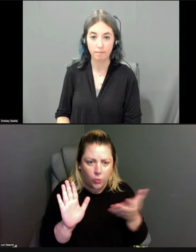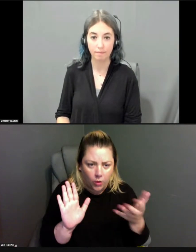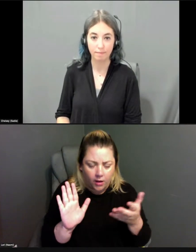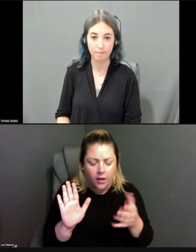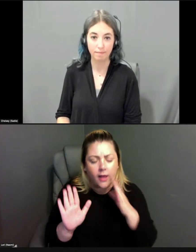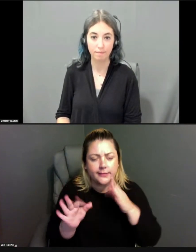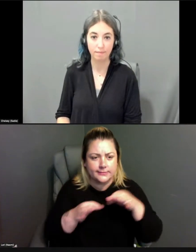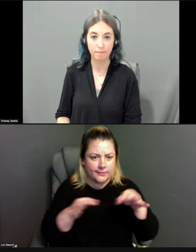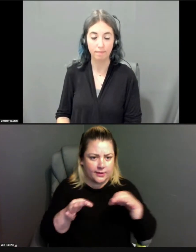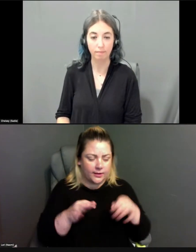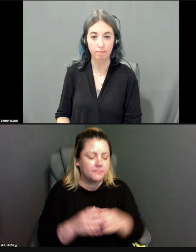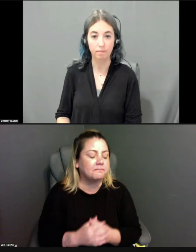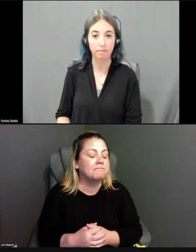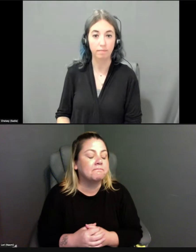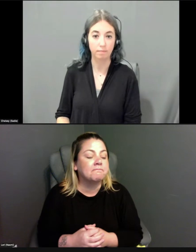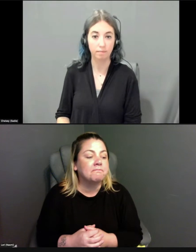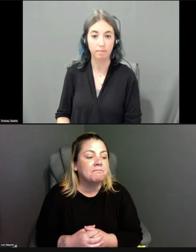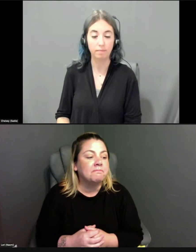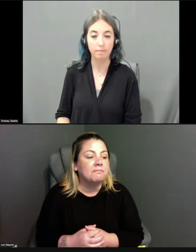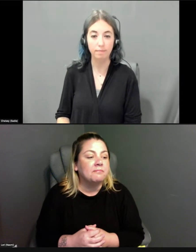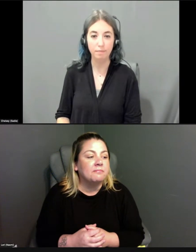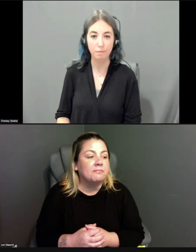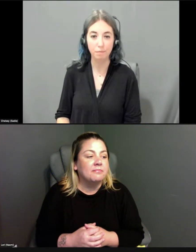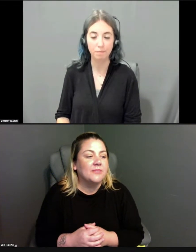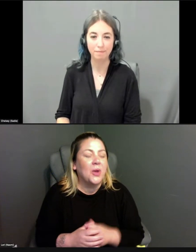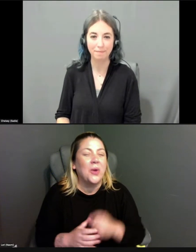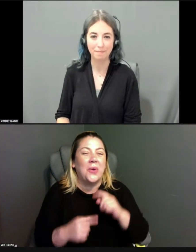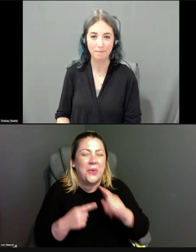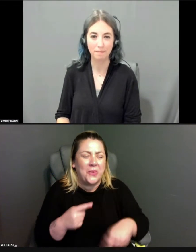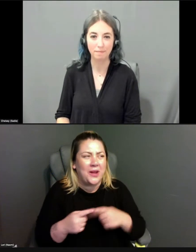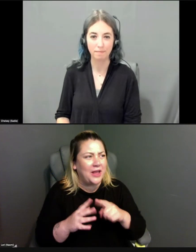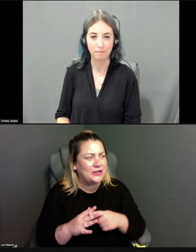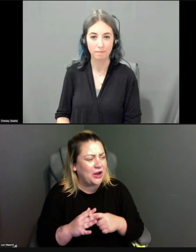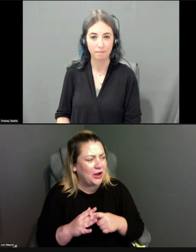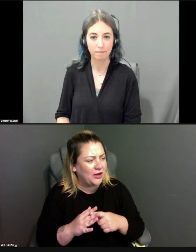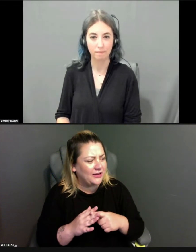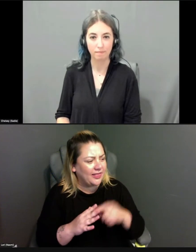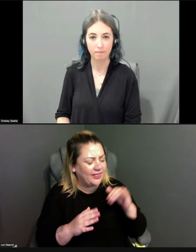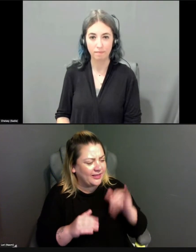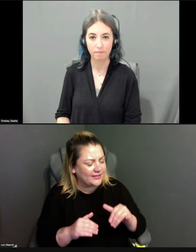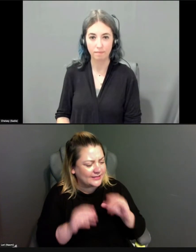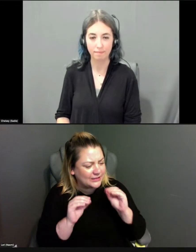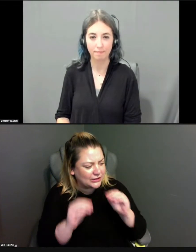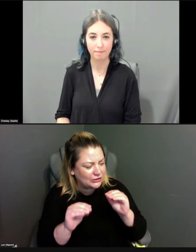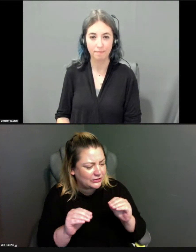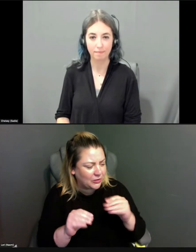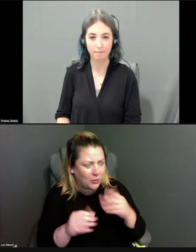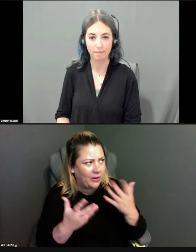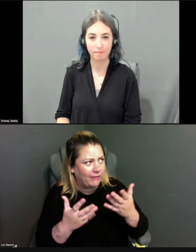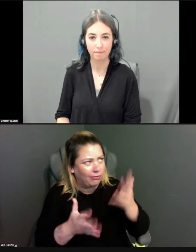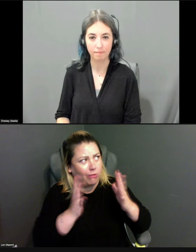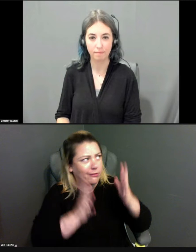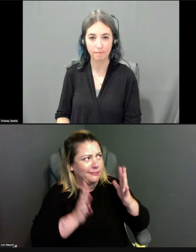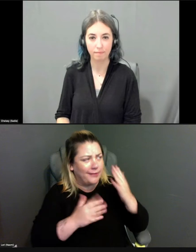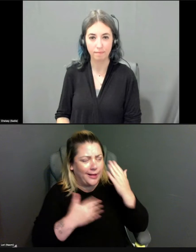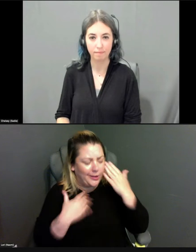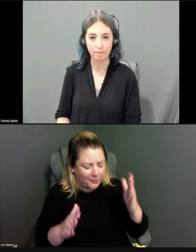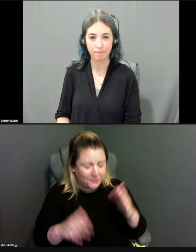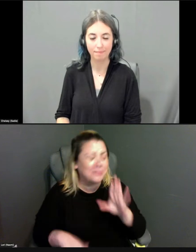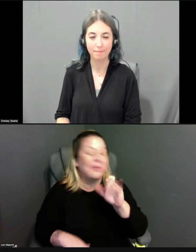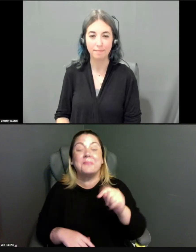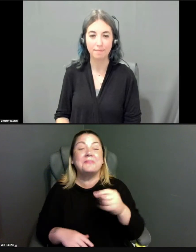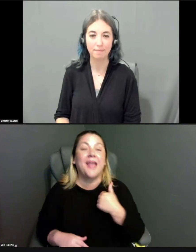about this whenever I started talking about this a while back. I am a member of